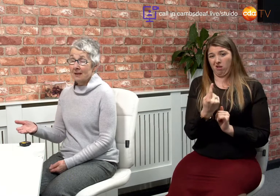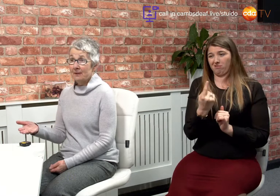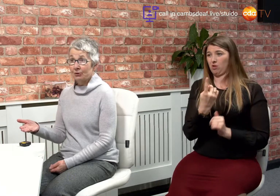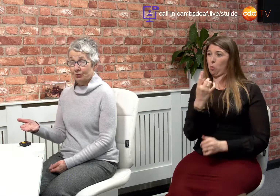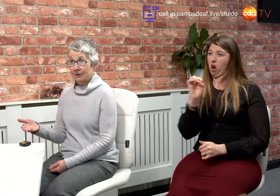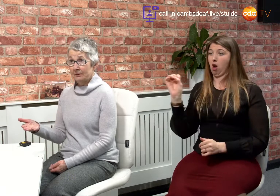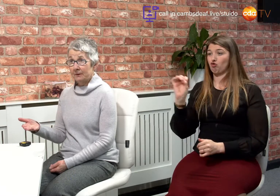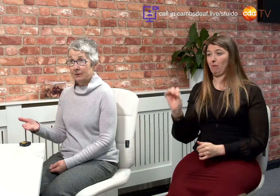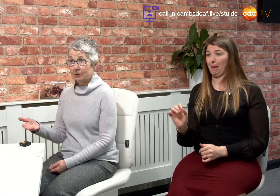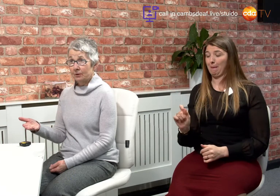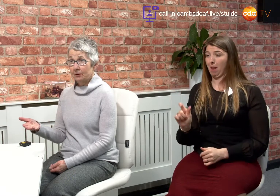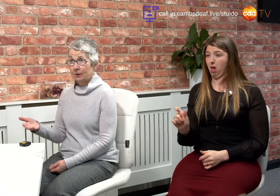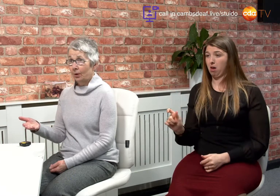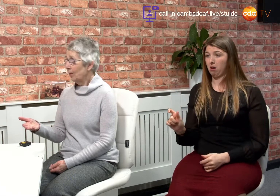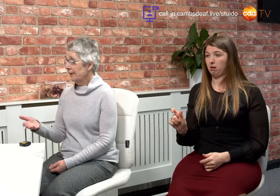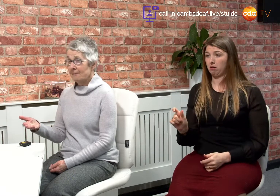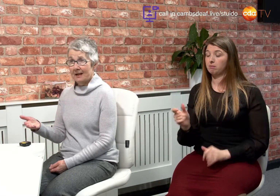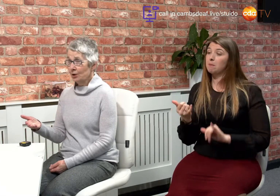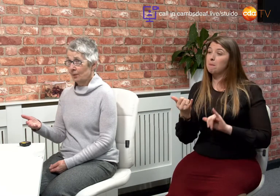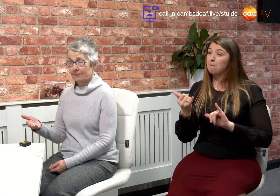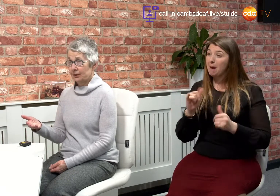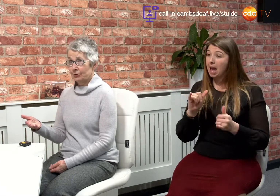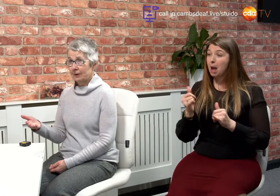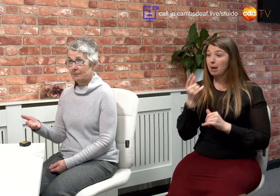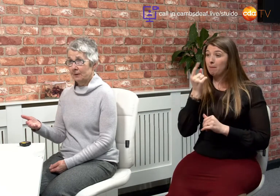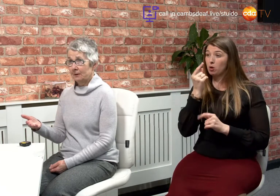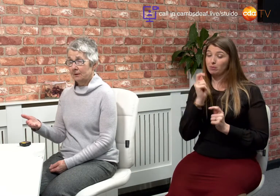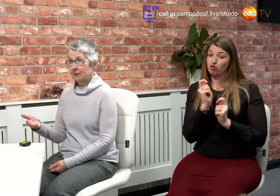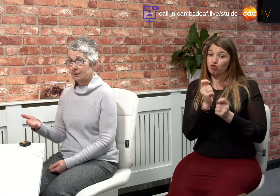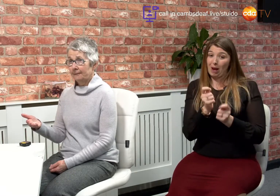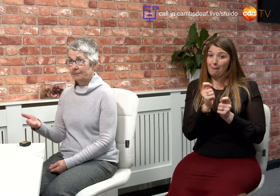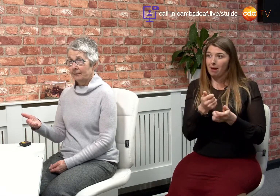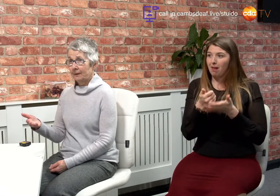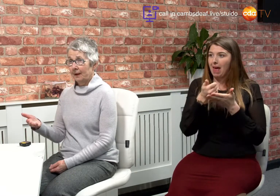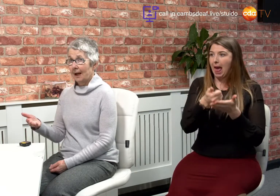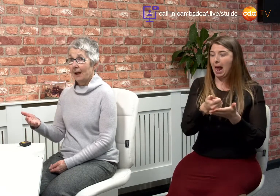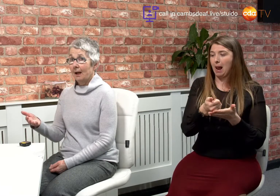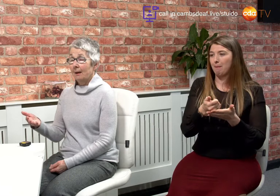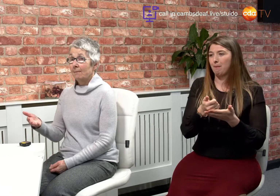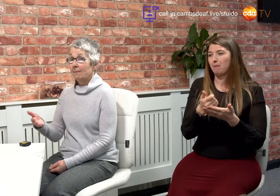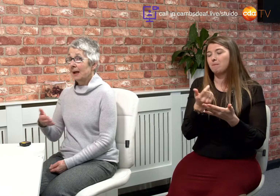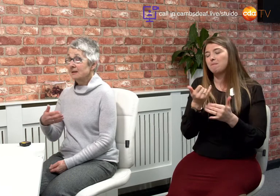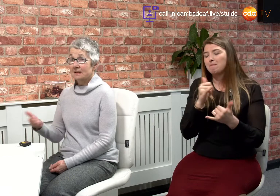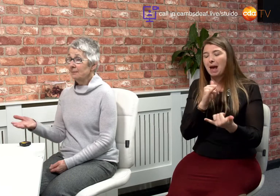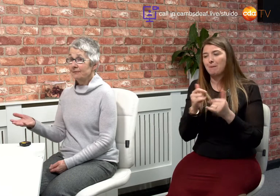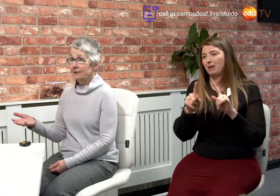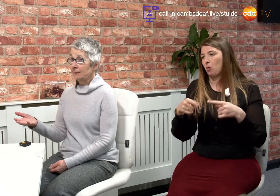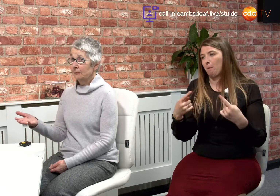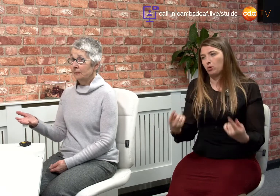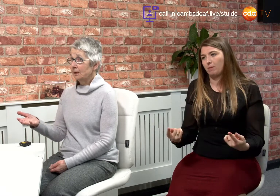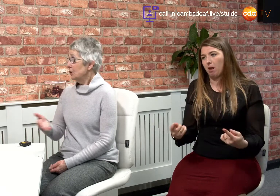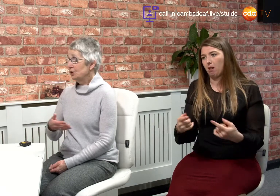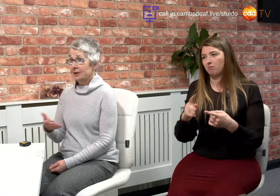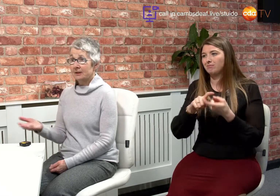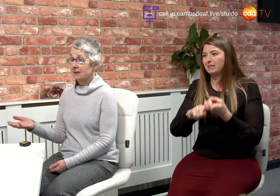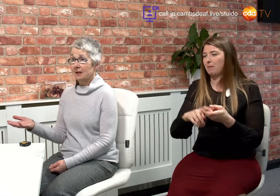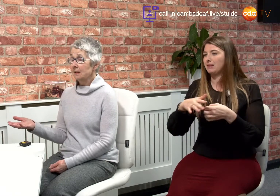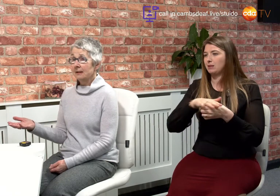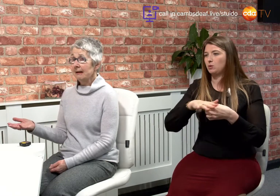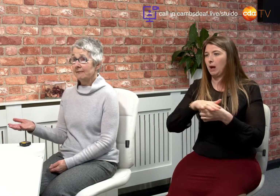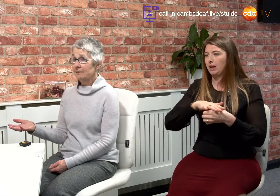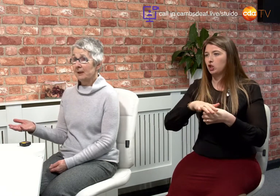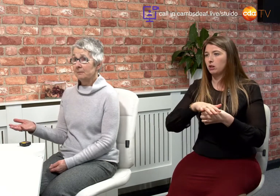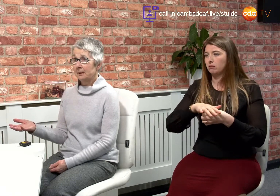And there may be treatment, or there may not be treatment. And some of them